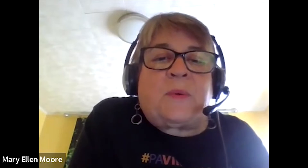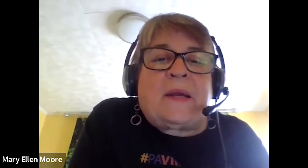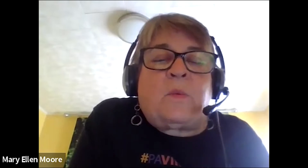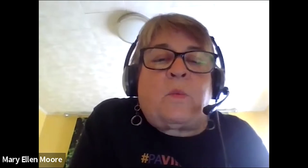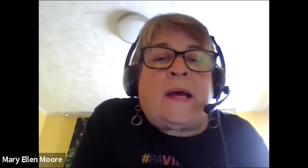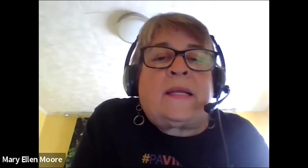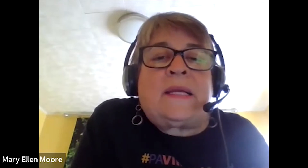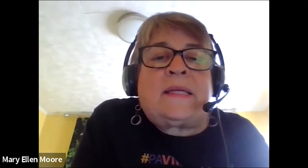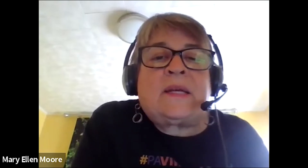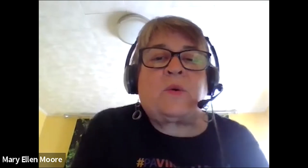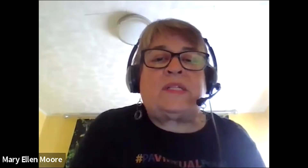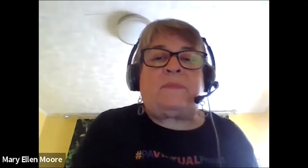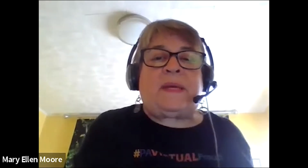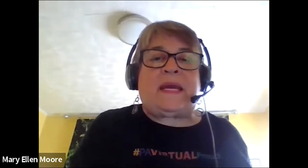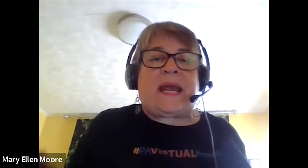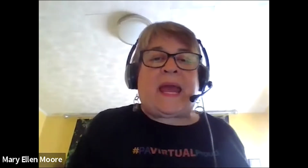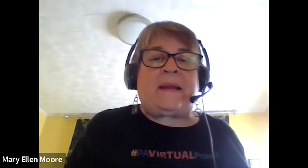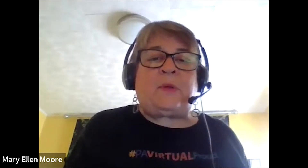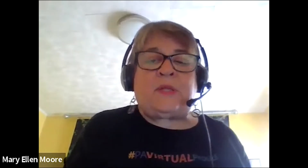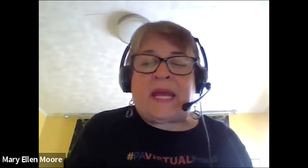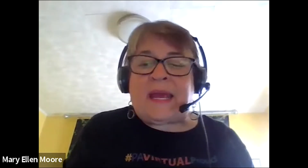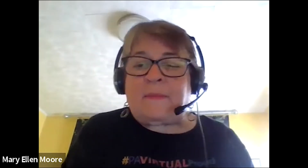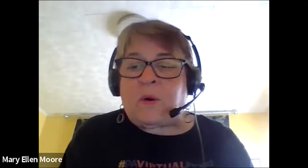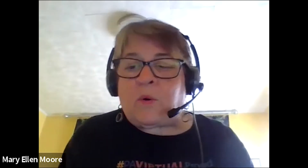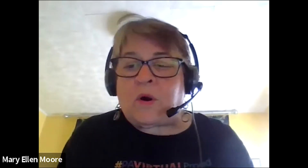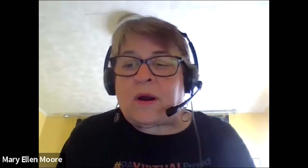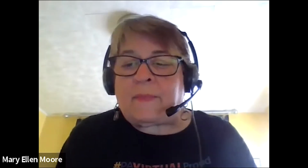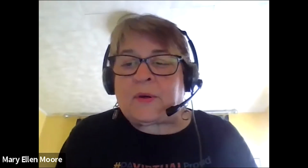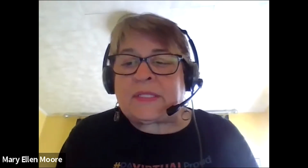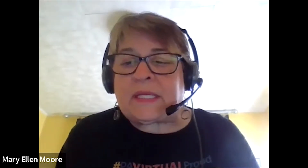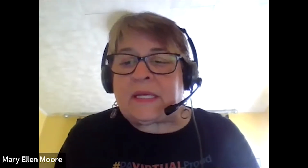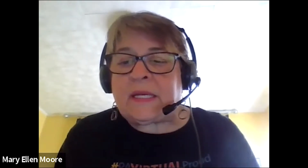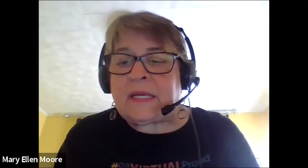Joanna, what is it going to be, an animal name or a person?